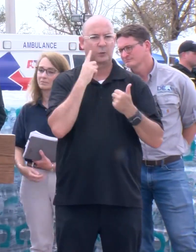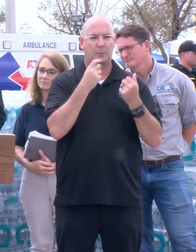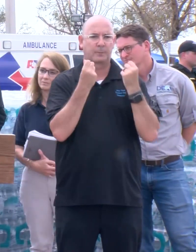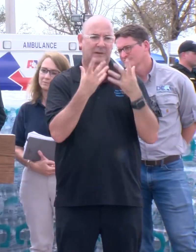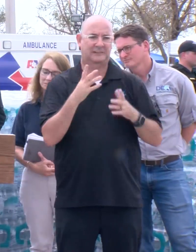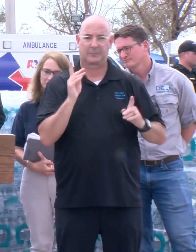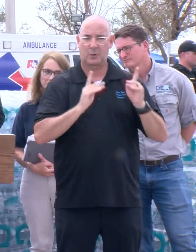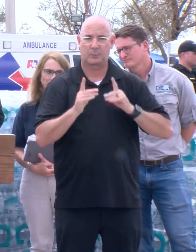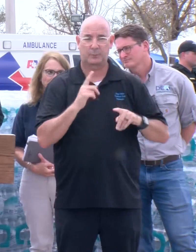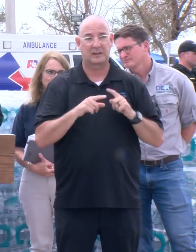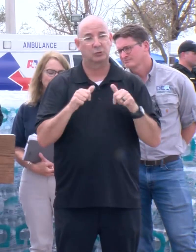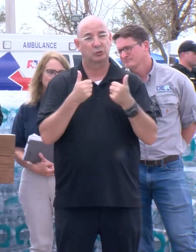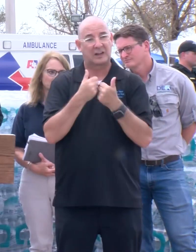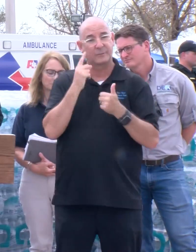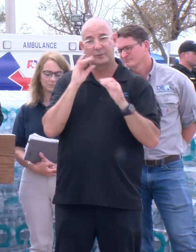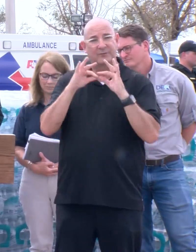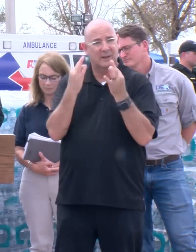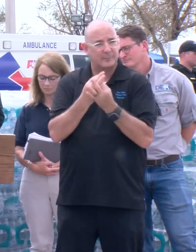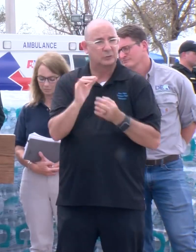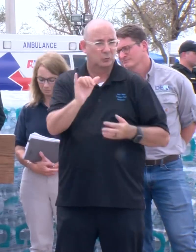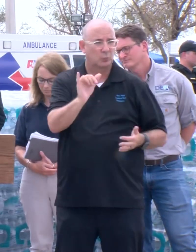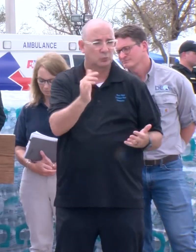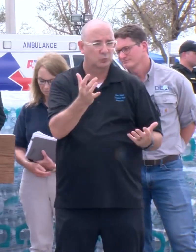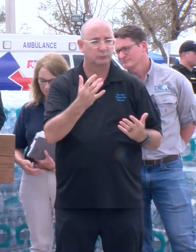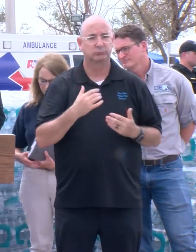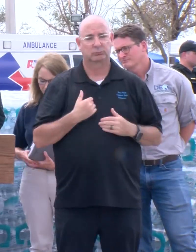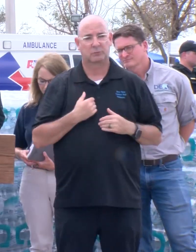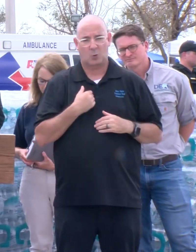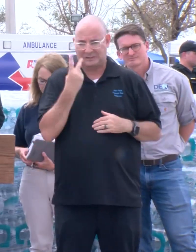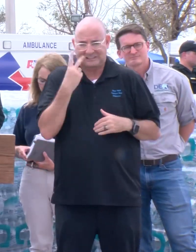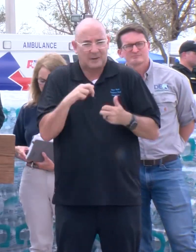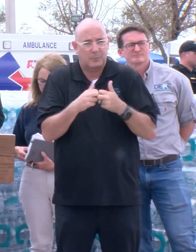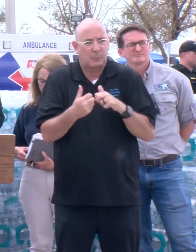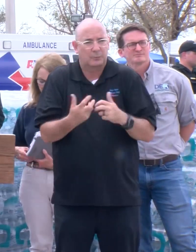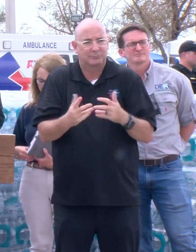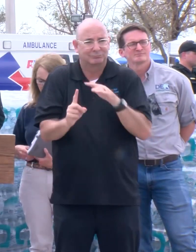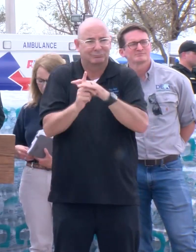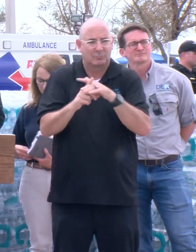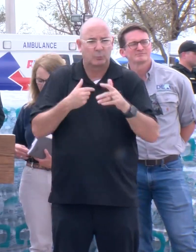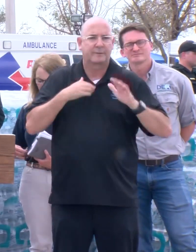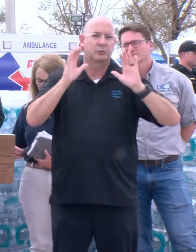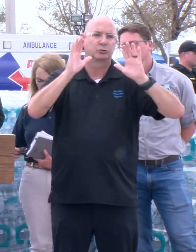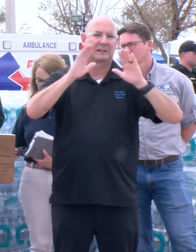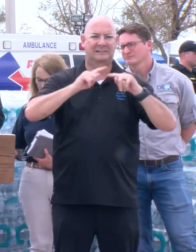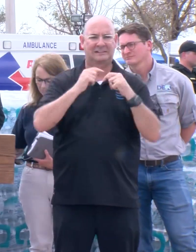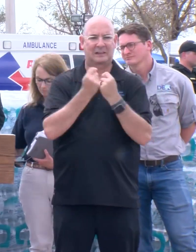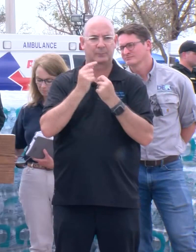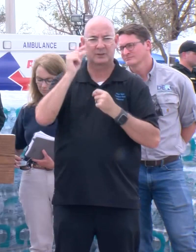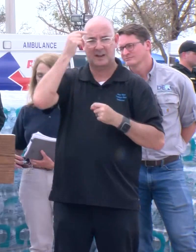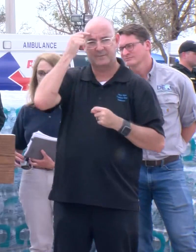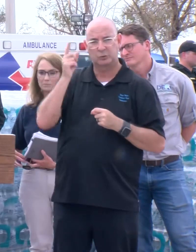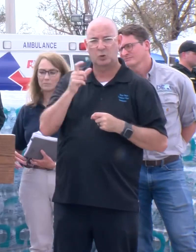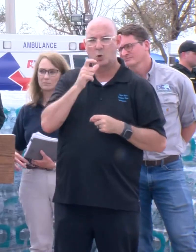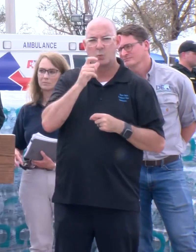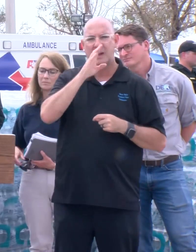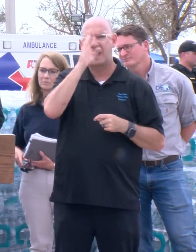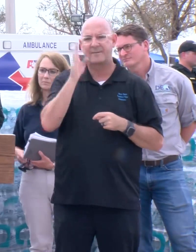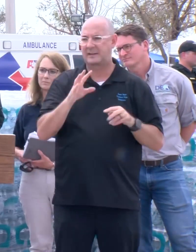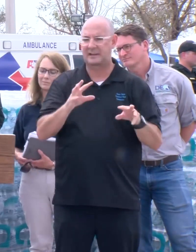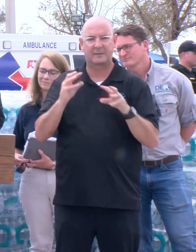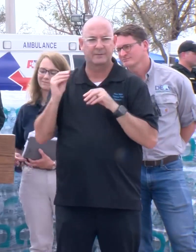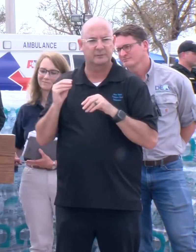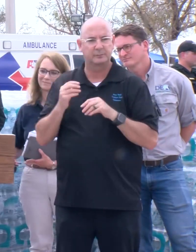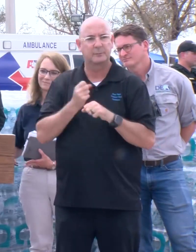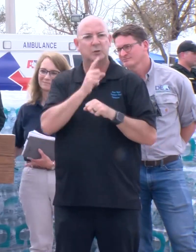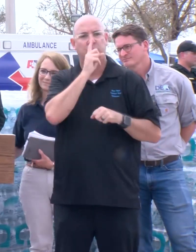of families. And so as you see issues arise, you've got an incredible team and a governor who never leaves to ensure that we're getting you everything that you need. So as a mom of a